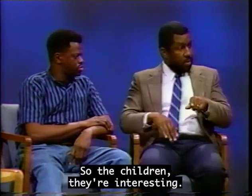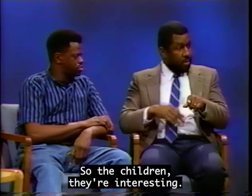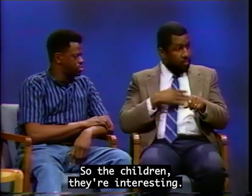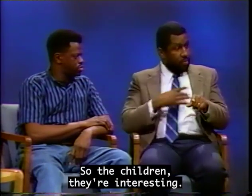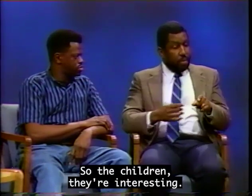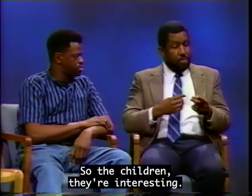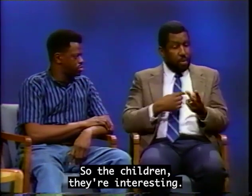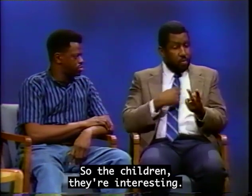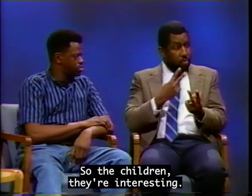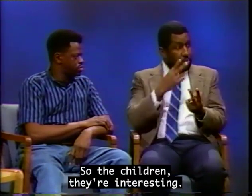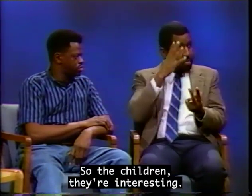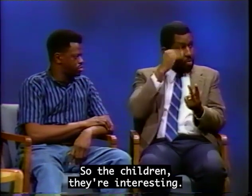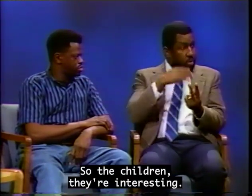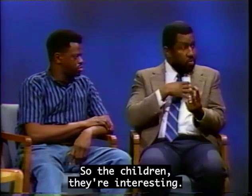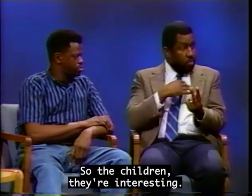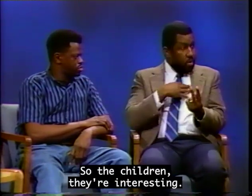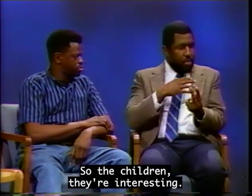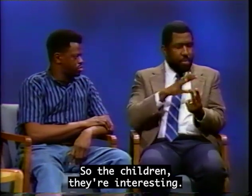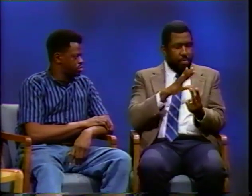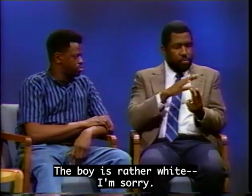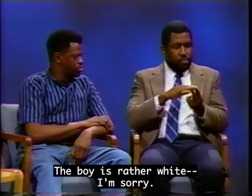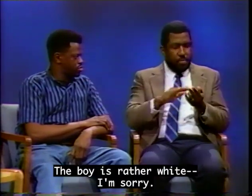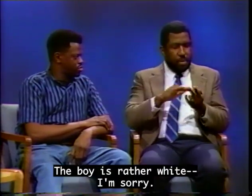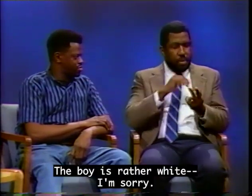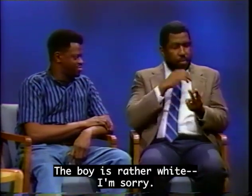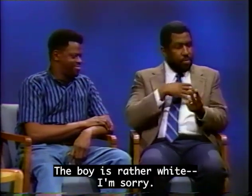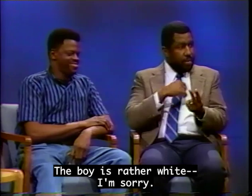So the children, they're interesting. The boy is rather,